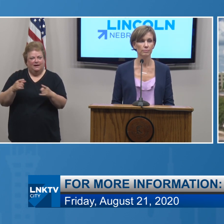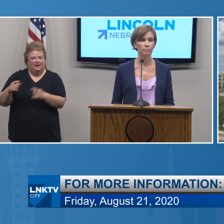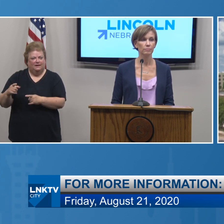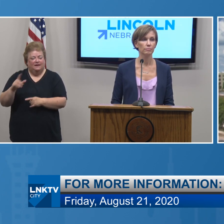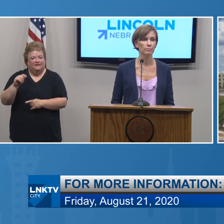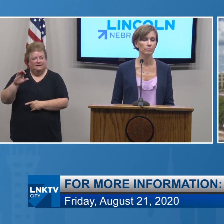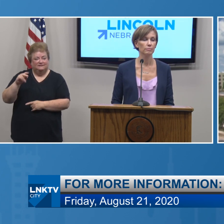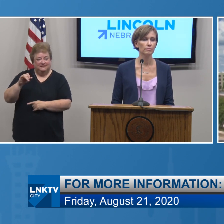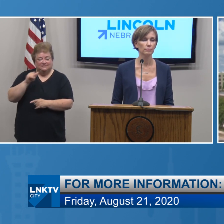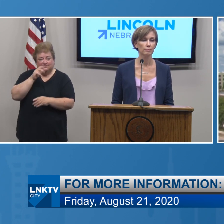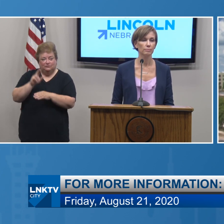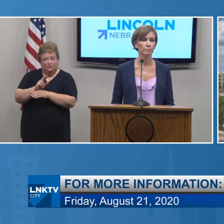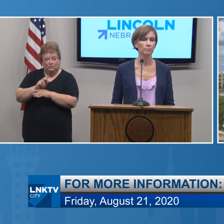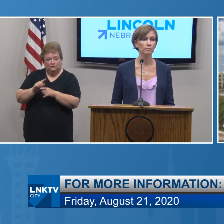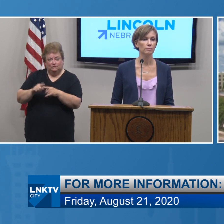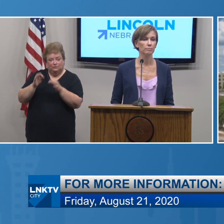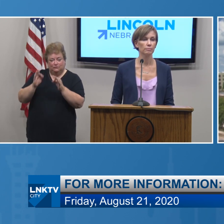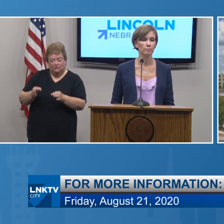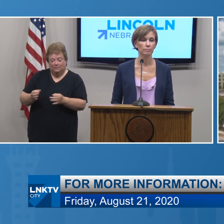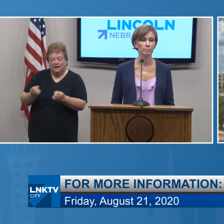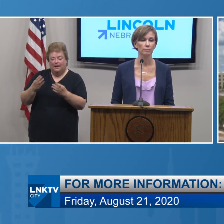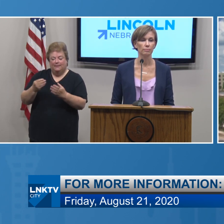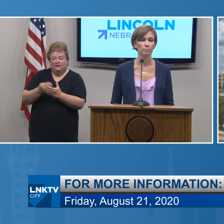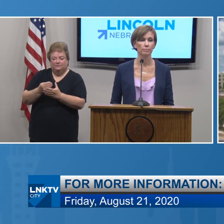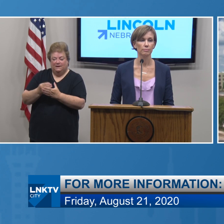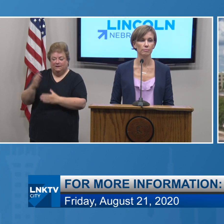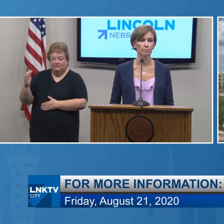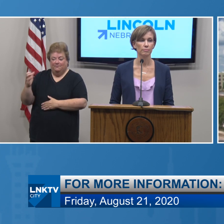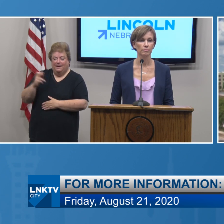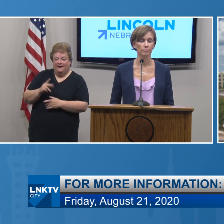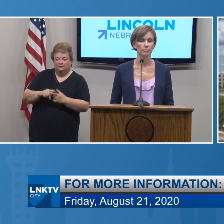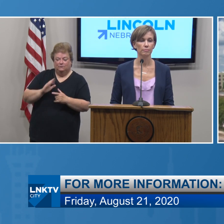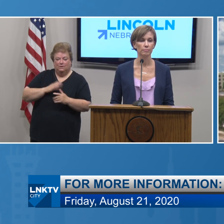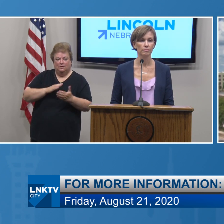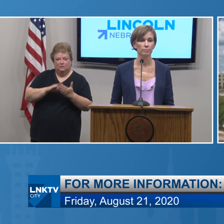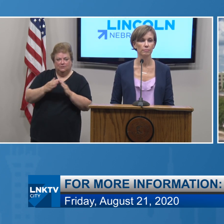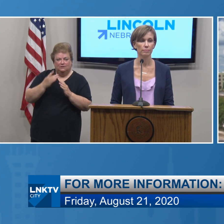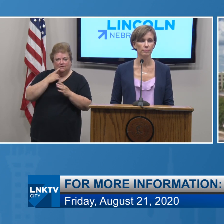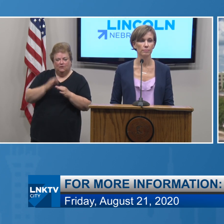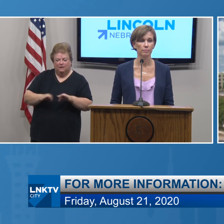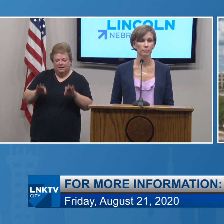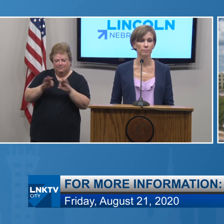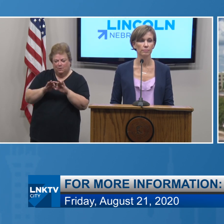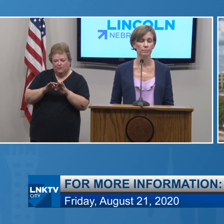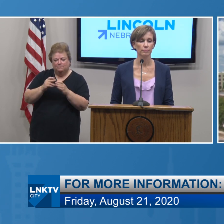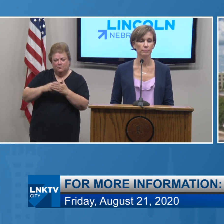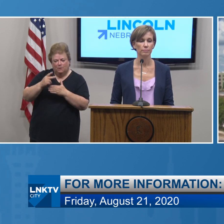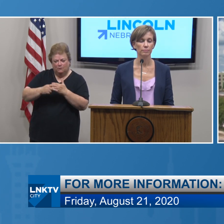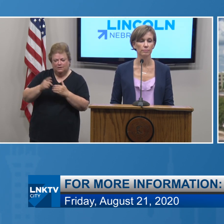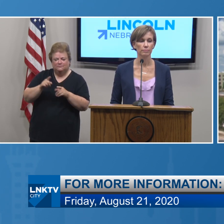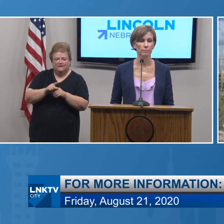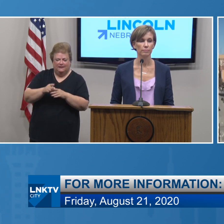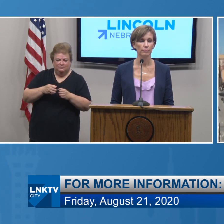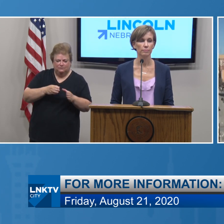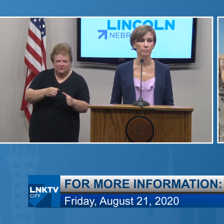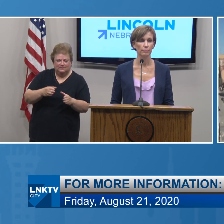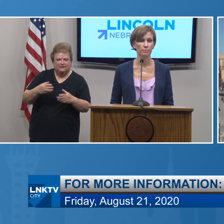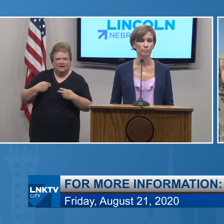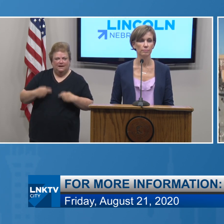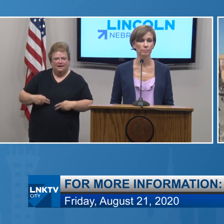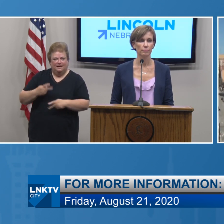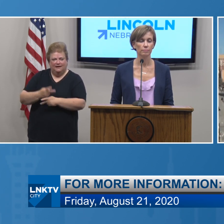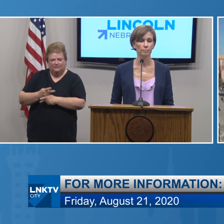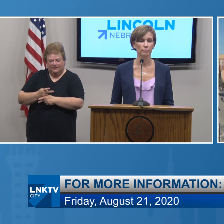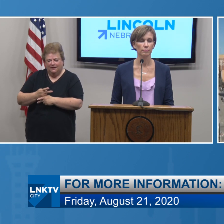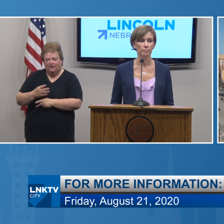used to determine how many federal dollars come back to our community for important programs like streets, healthcare, and school lunches. For each